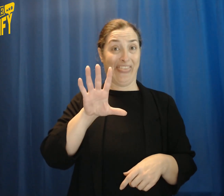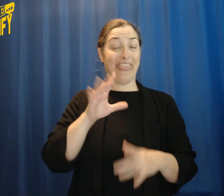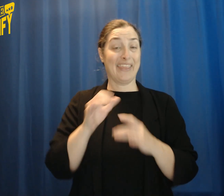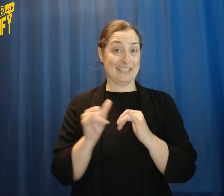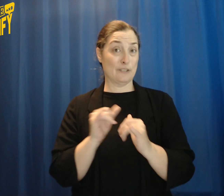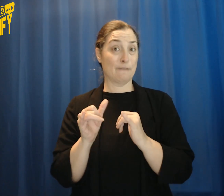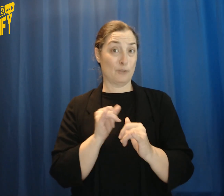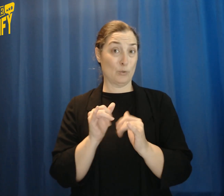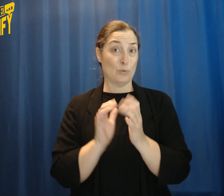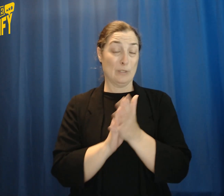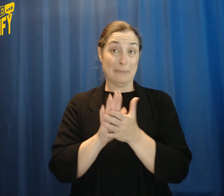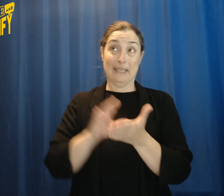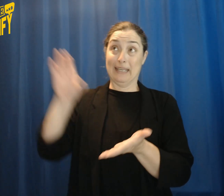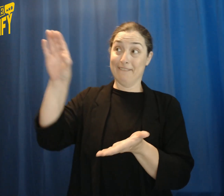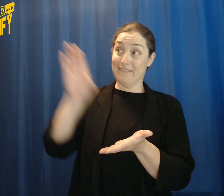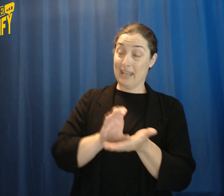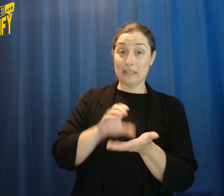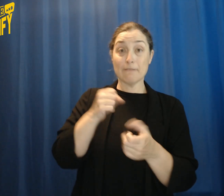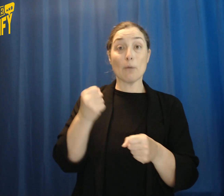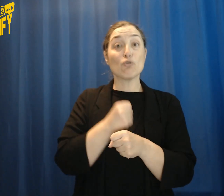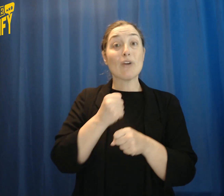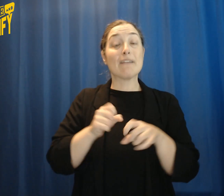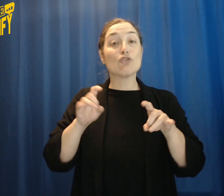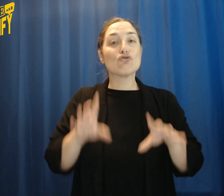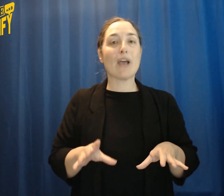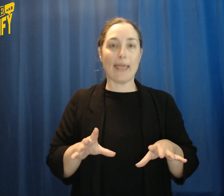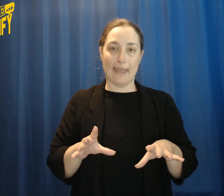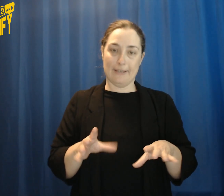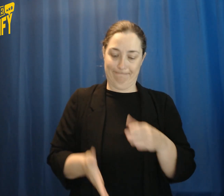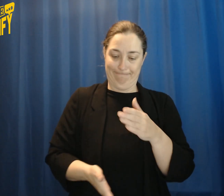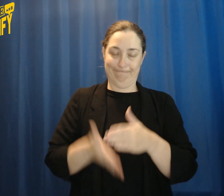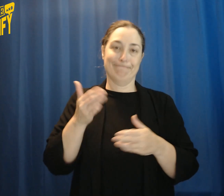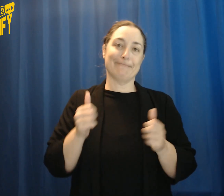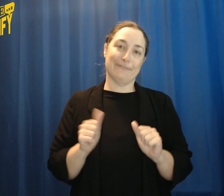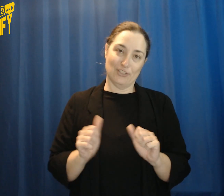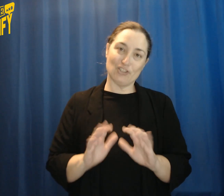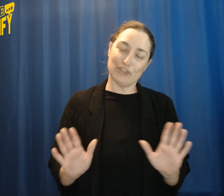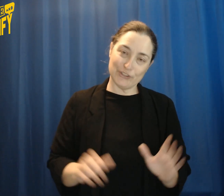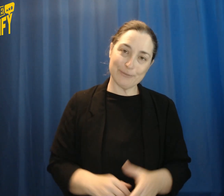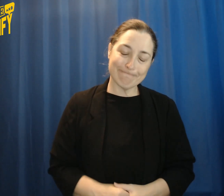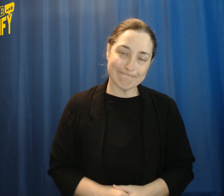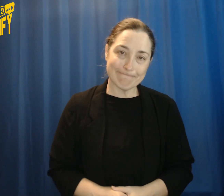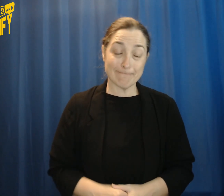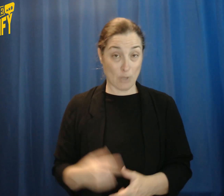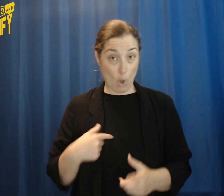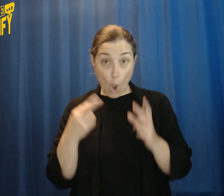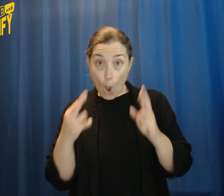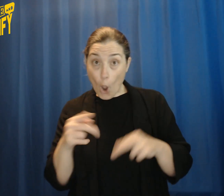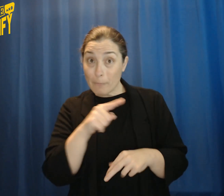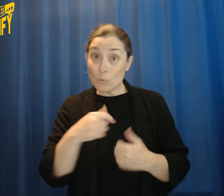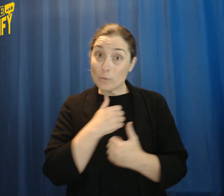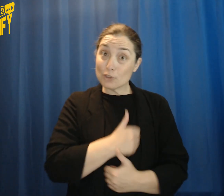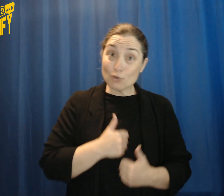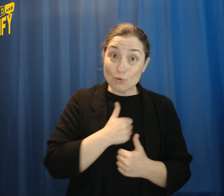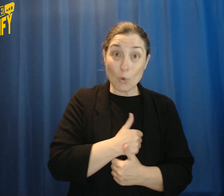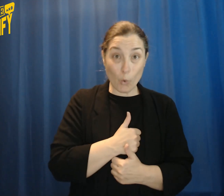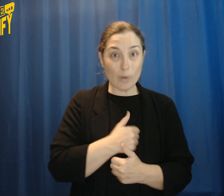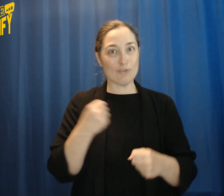the funding from Creative Australia has now sadly come to an end. I hope you've enjoyed Create and Amplify as much as